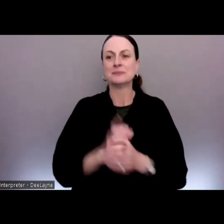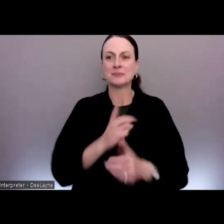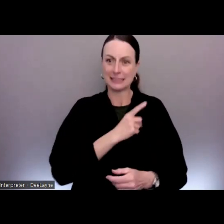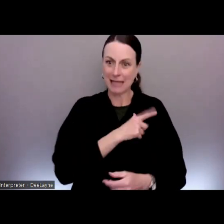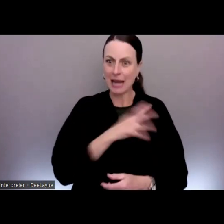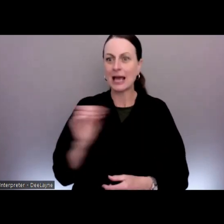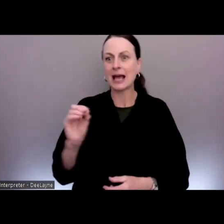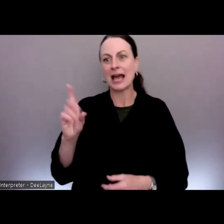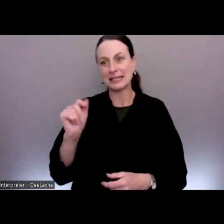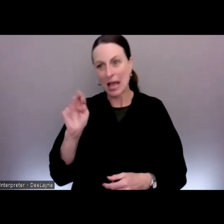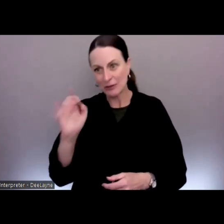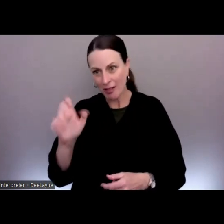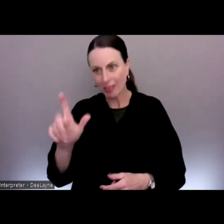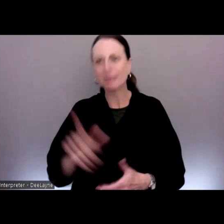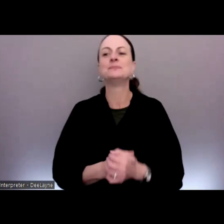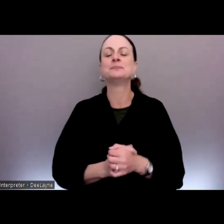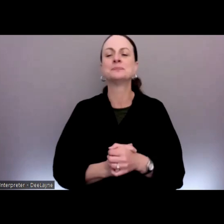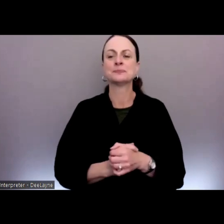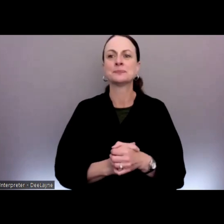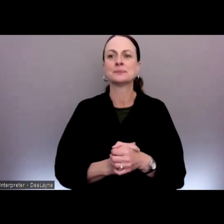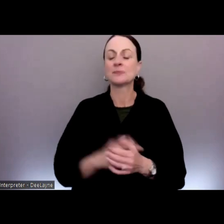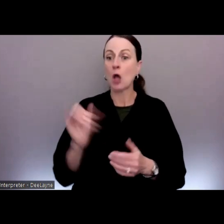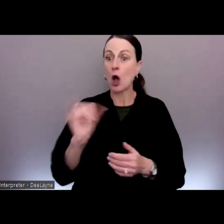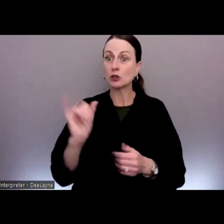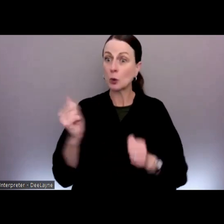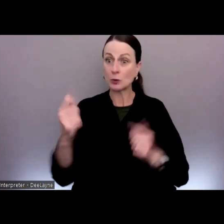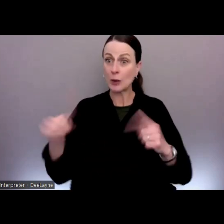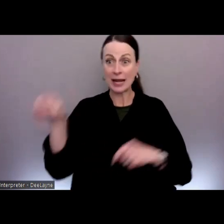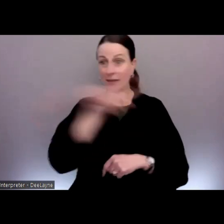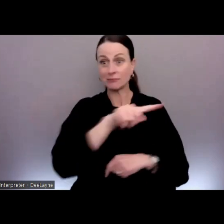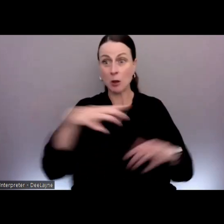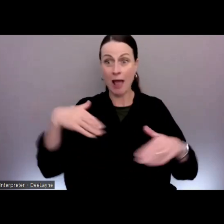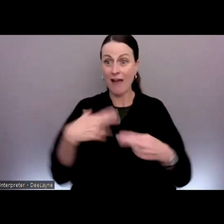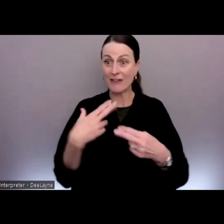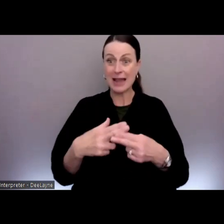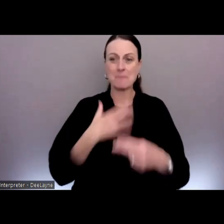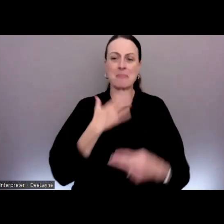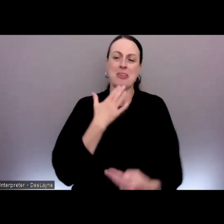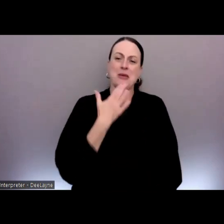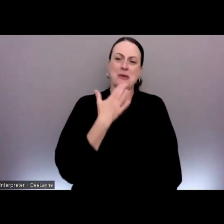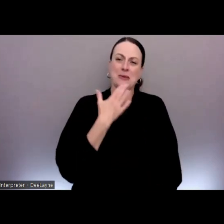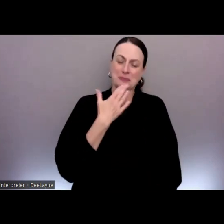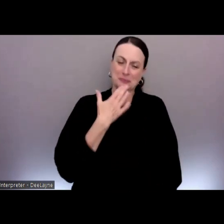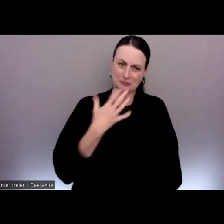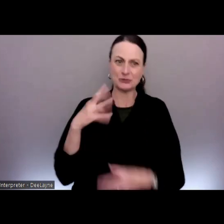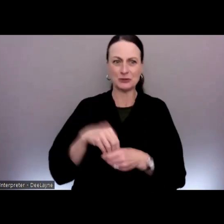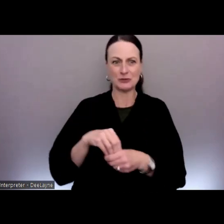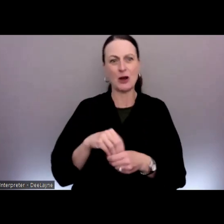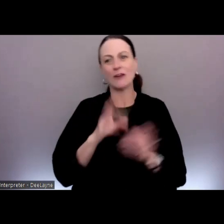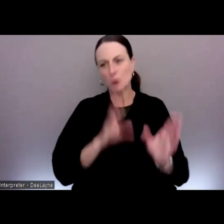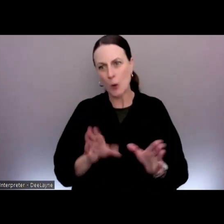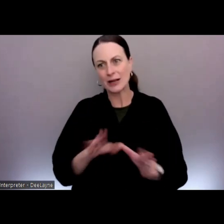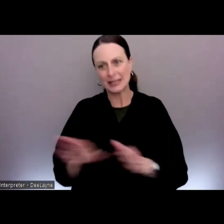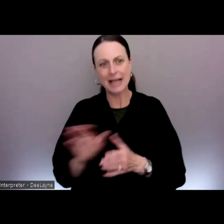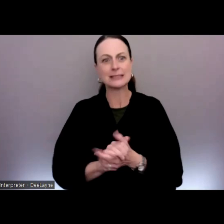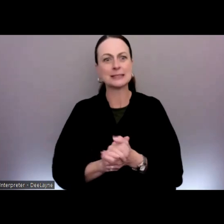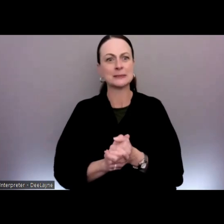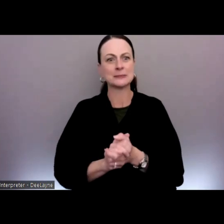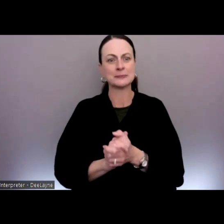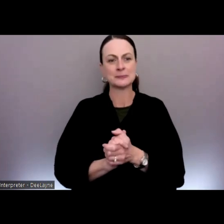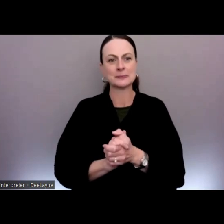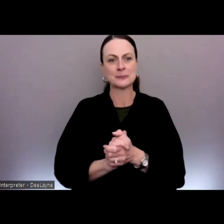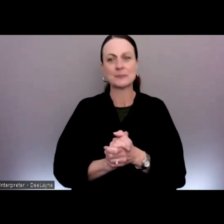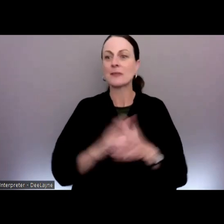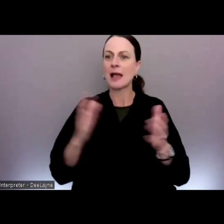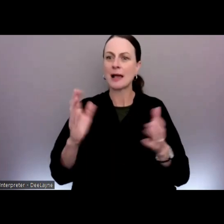and Daniel. Also to anyone else I haven't named who's been involved in organizing and bringing